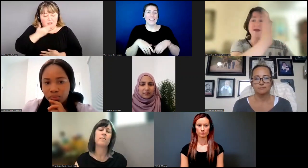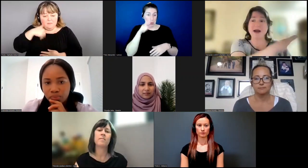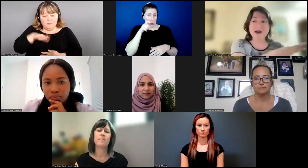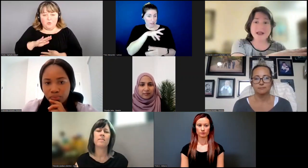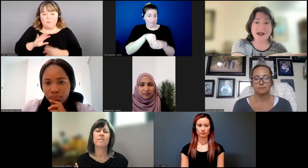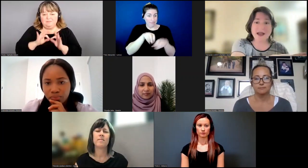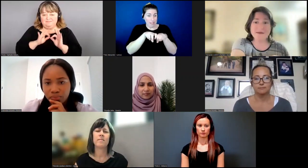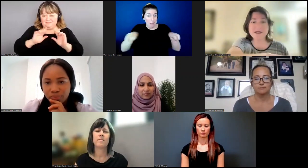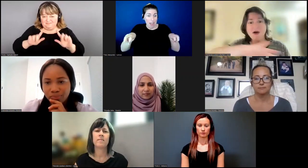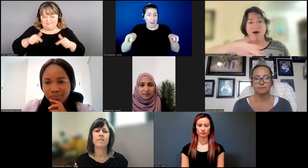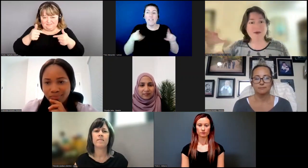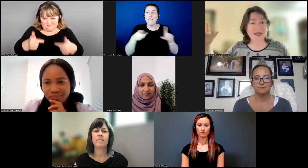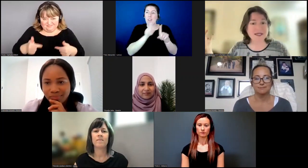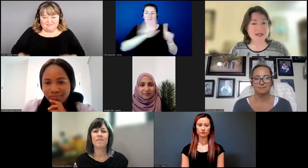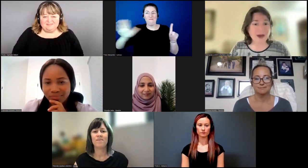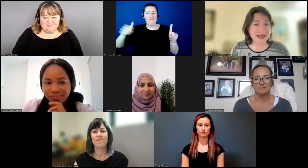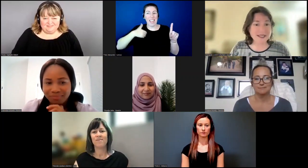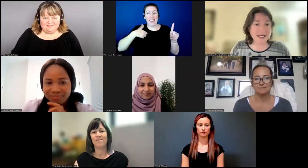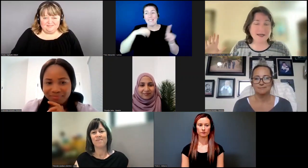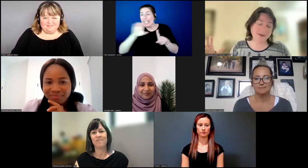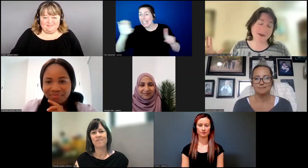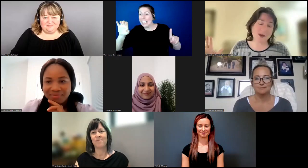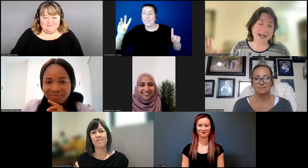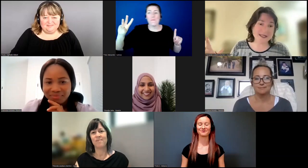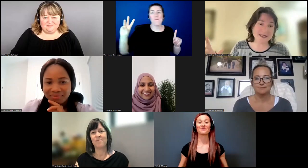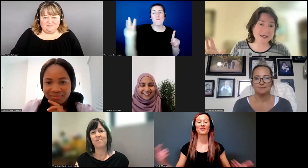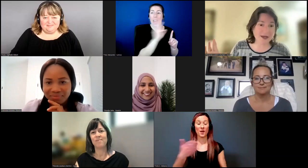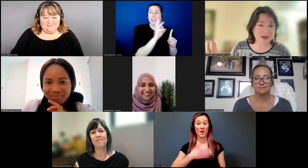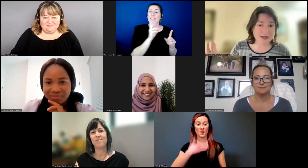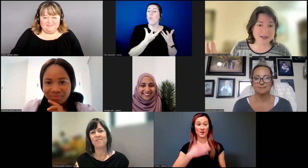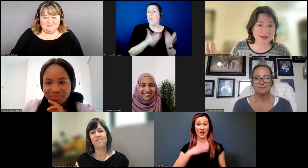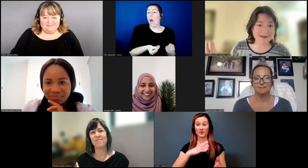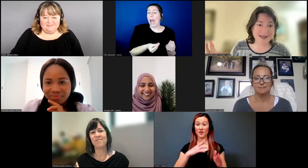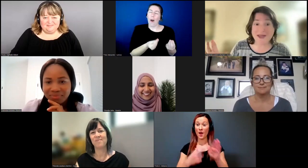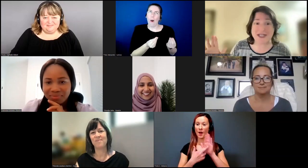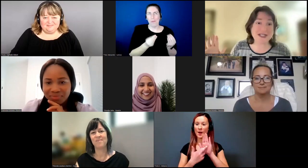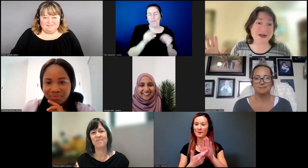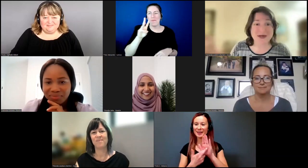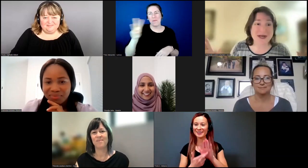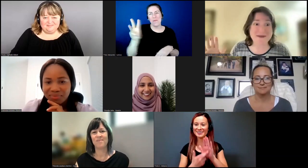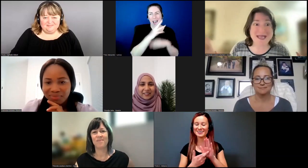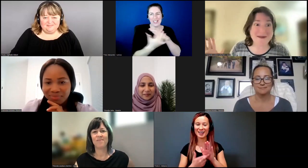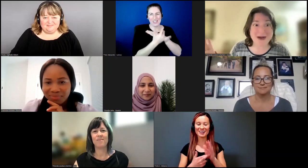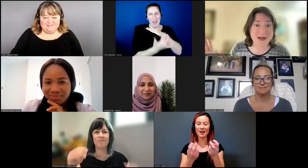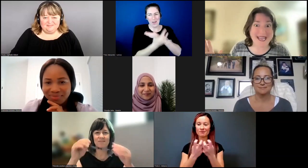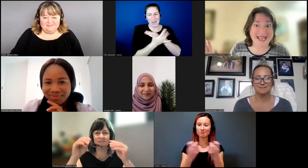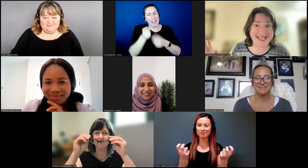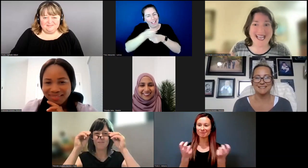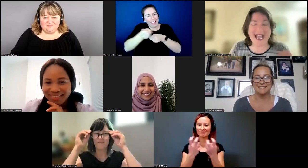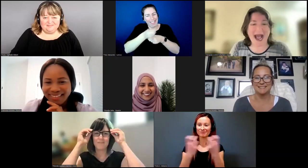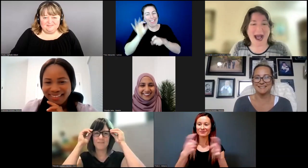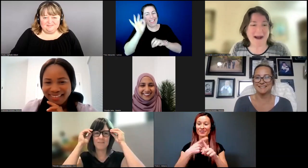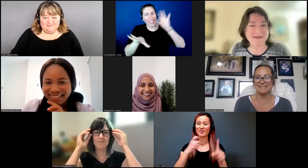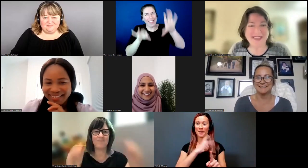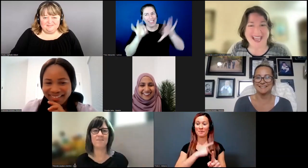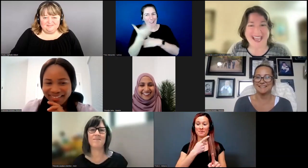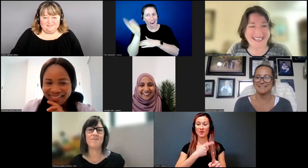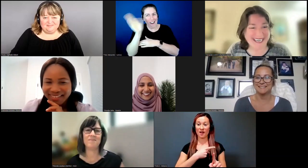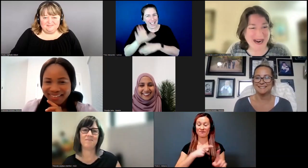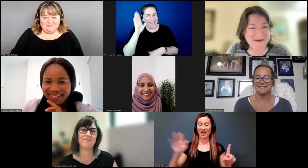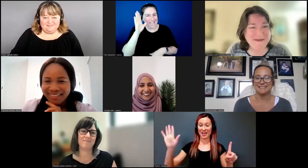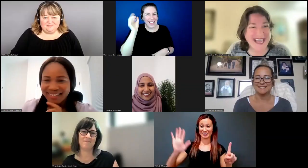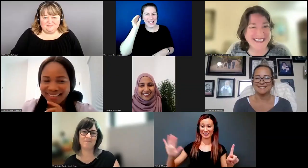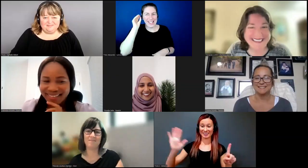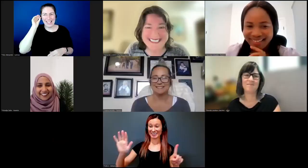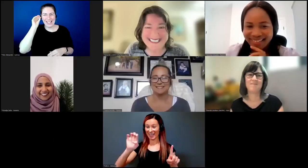from the Maritimes all the way to the West Coast. The jokes are going to be coming all day.